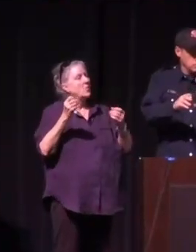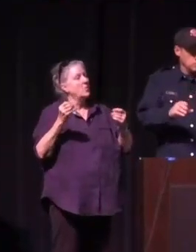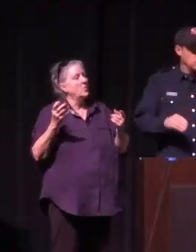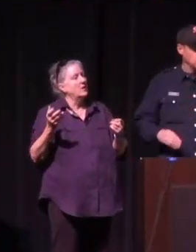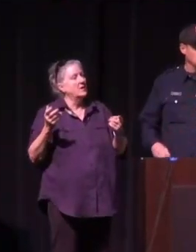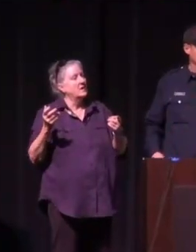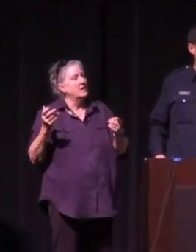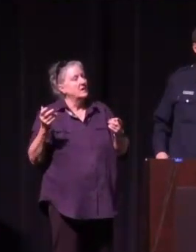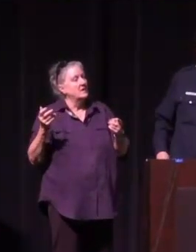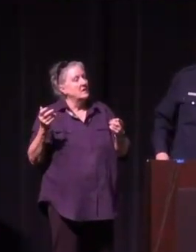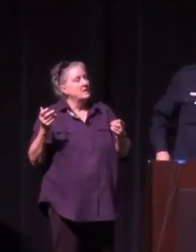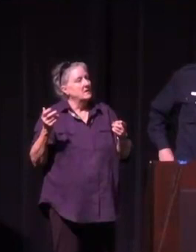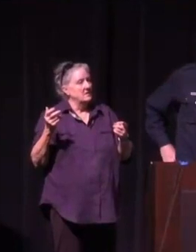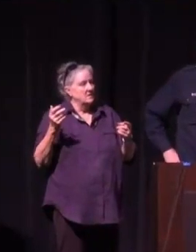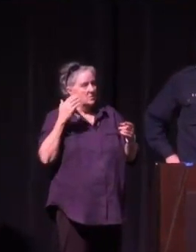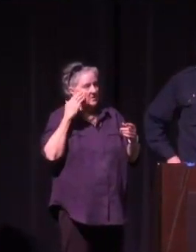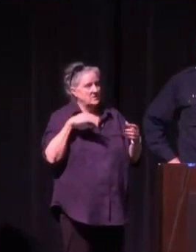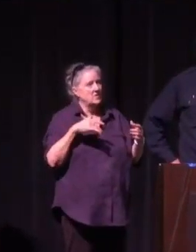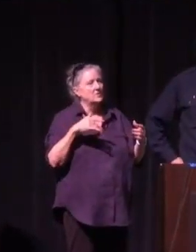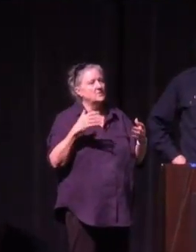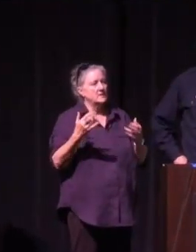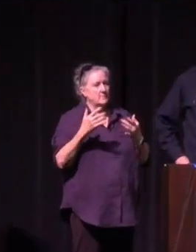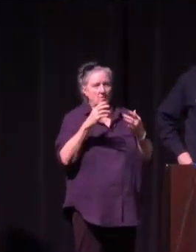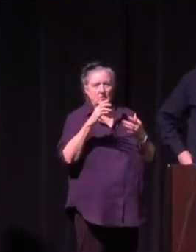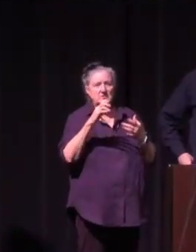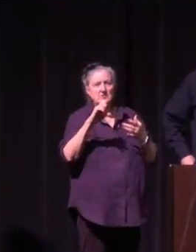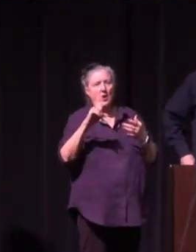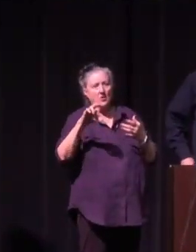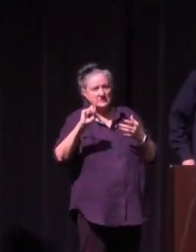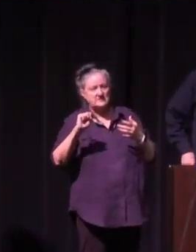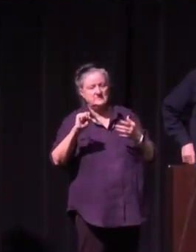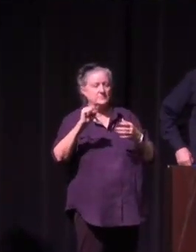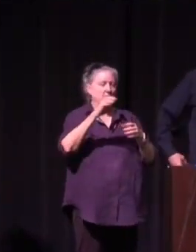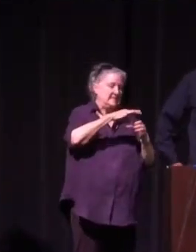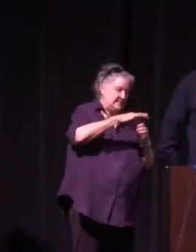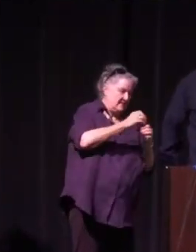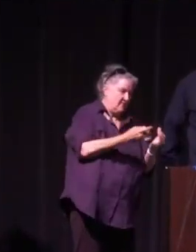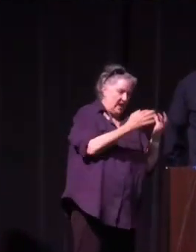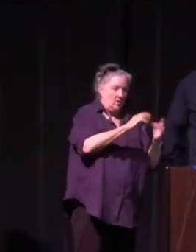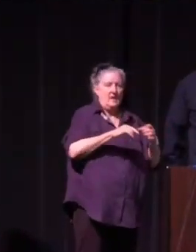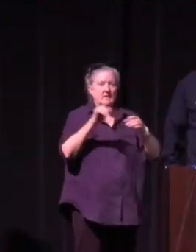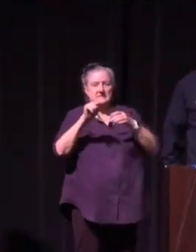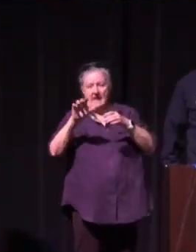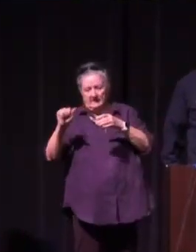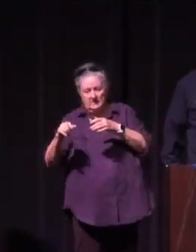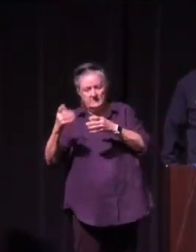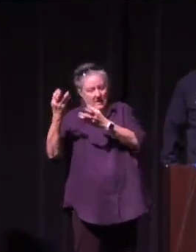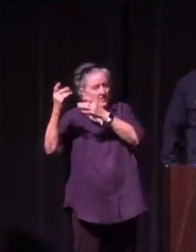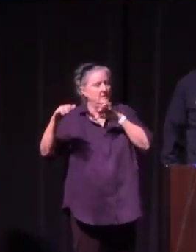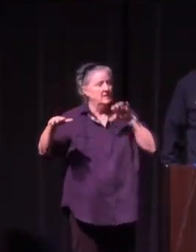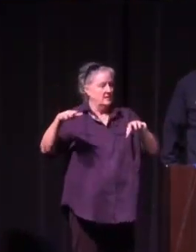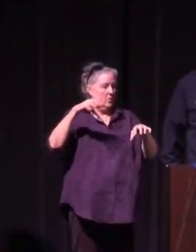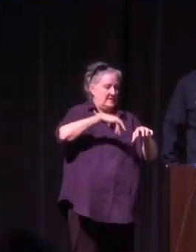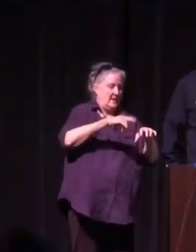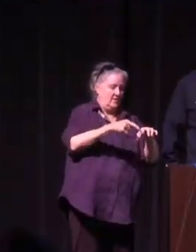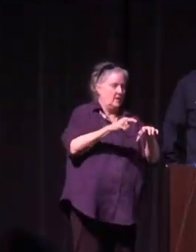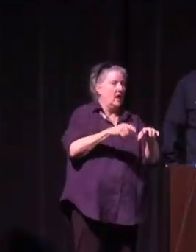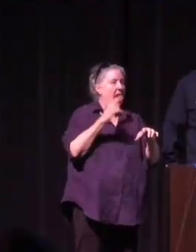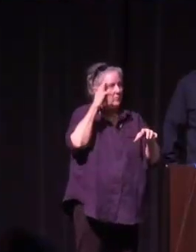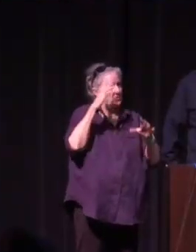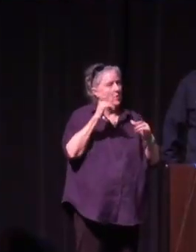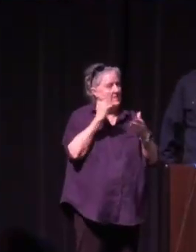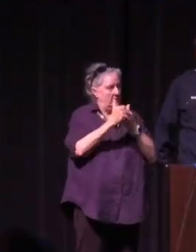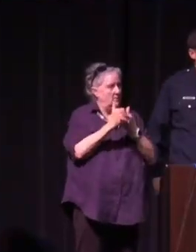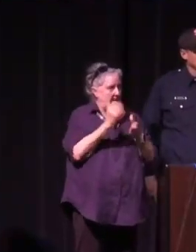So we know that we have the burn scars over in T-Fire, and it's right now there. I would hope that that would